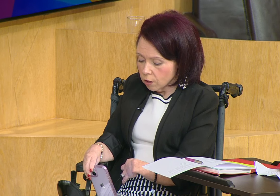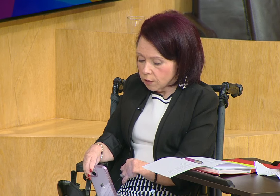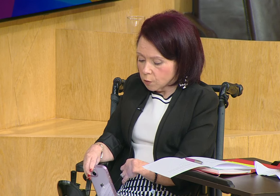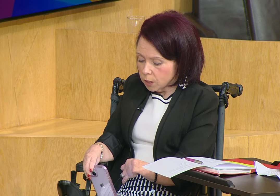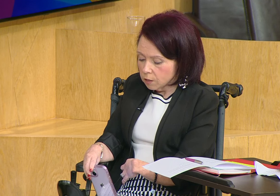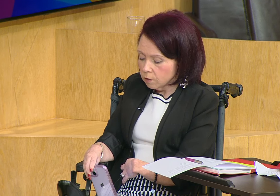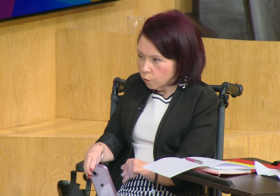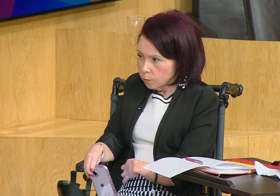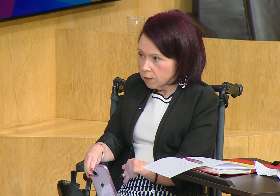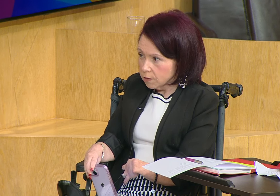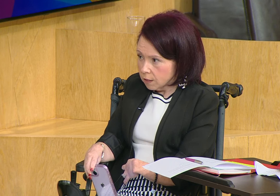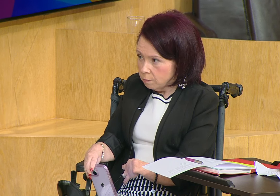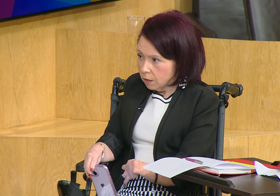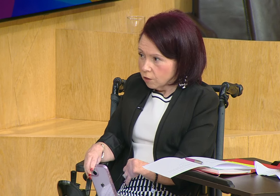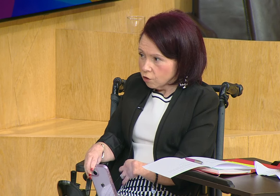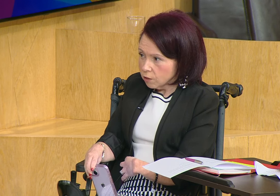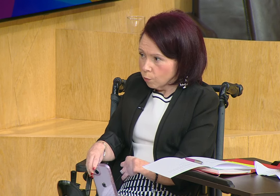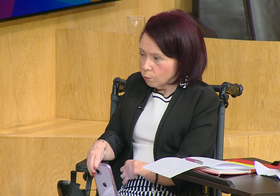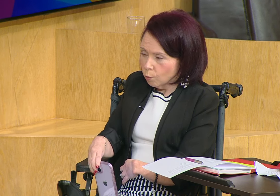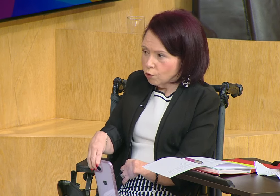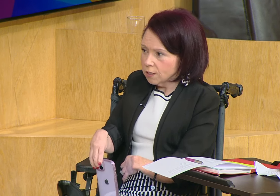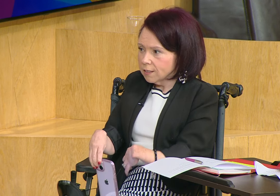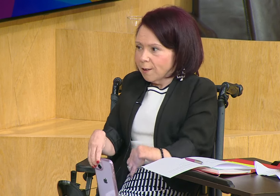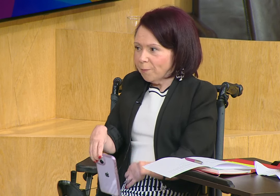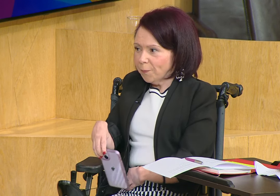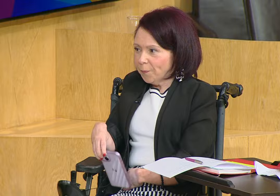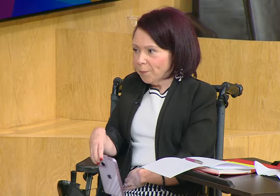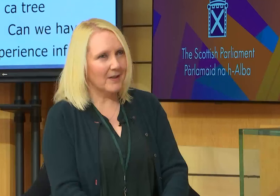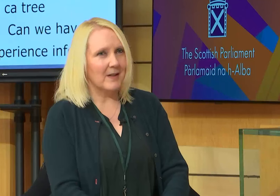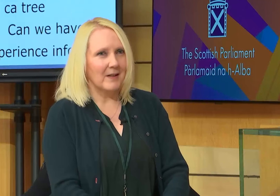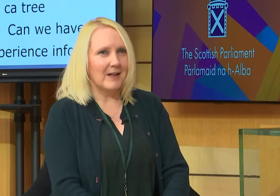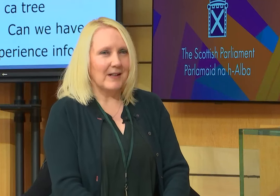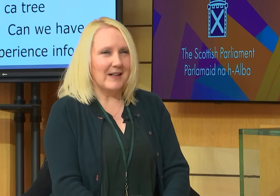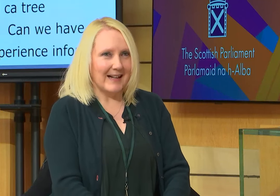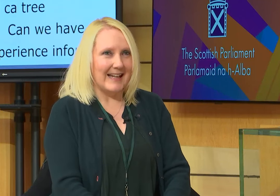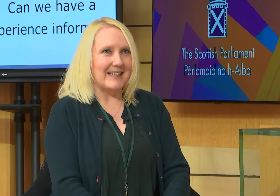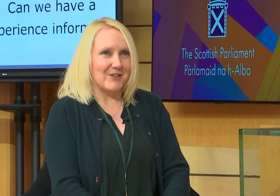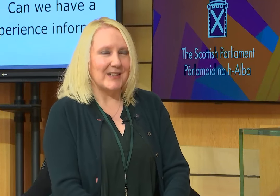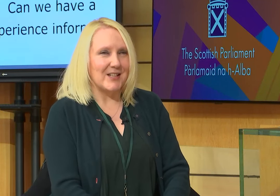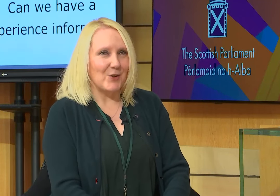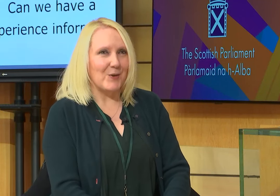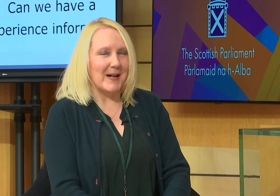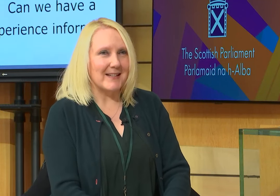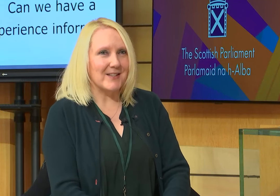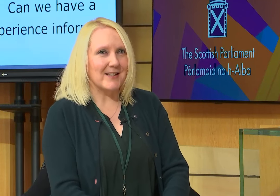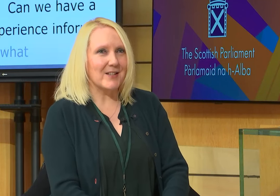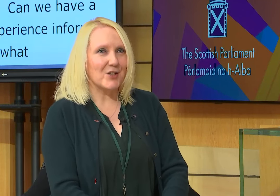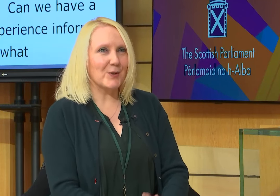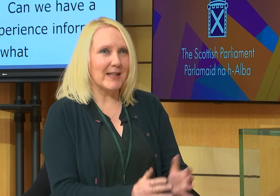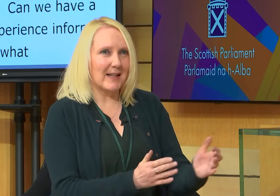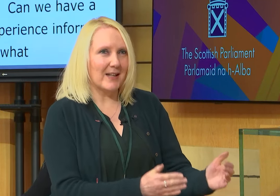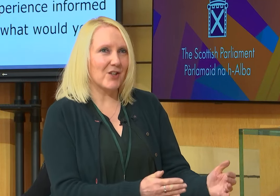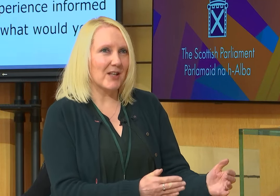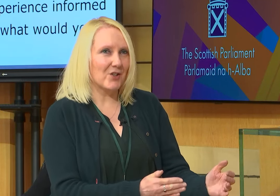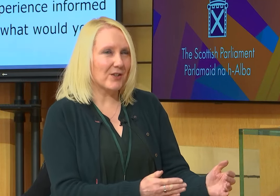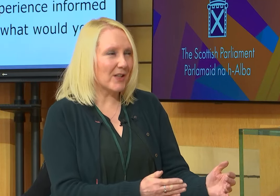Scottish lived experience informed scheme? Tressa, what would you say to that? Again, it relates to all the barriers, doesn't it? So